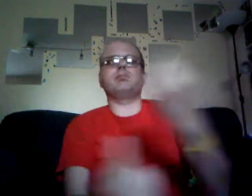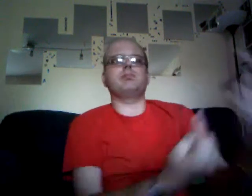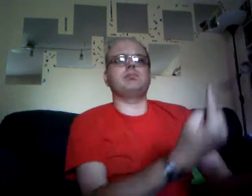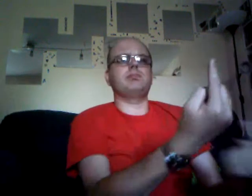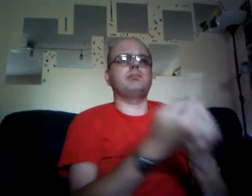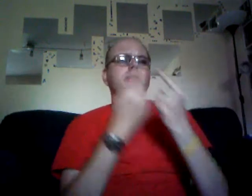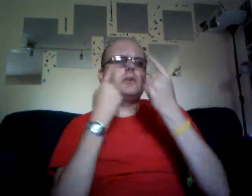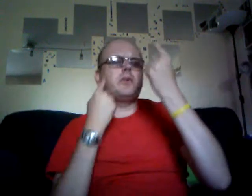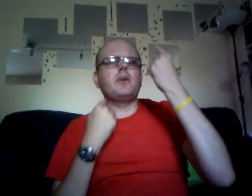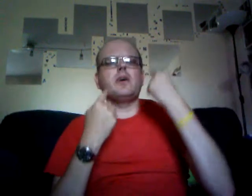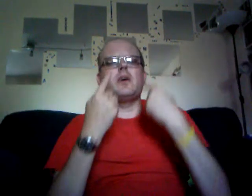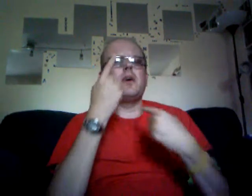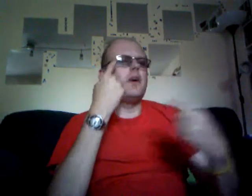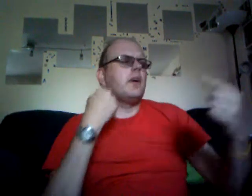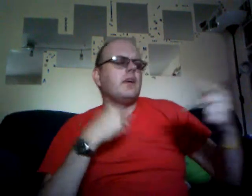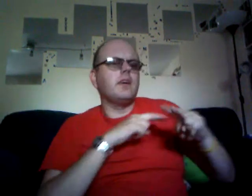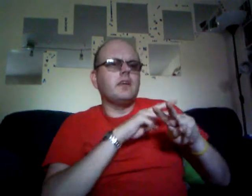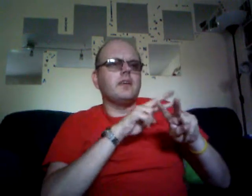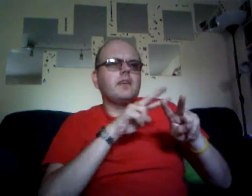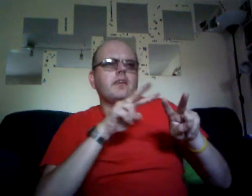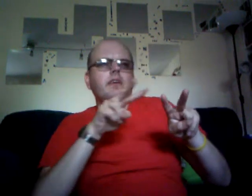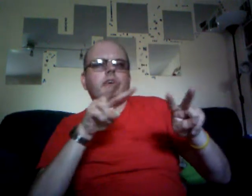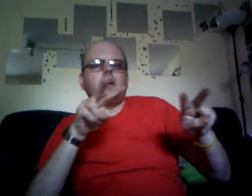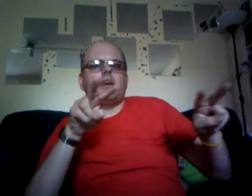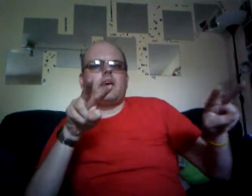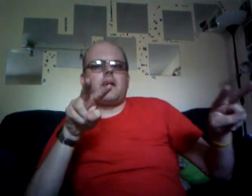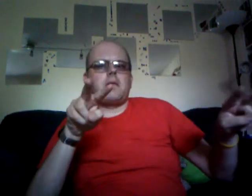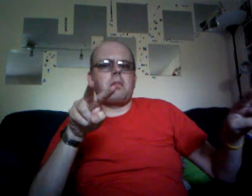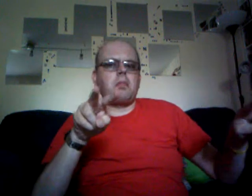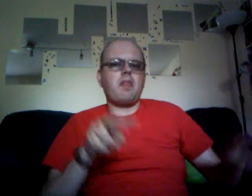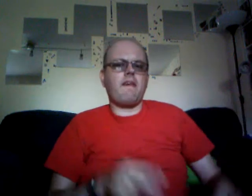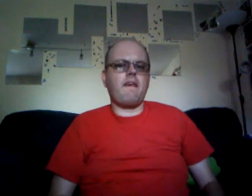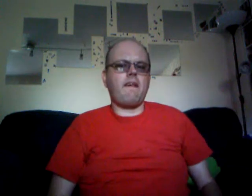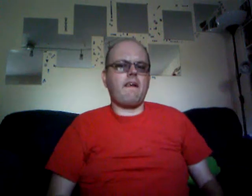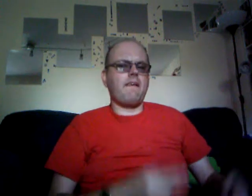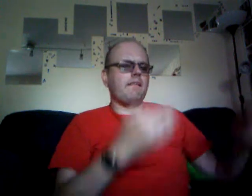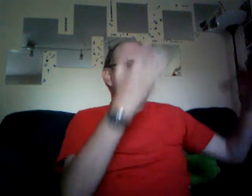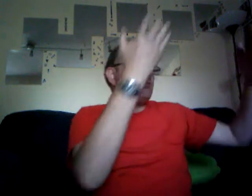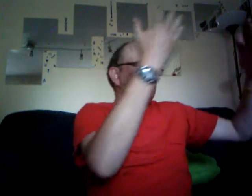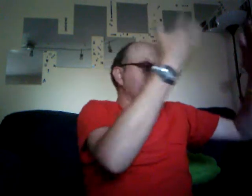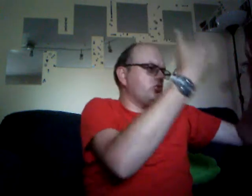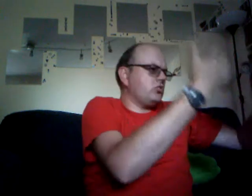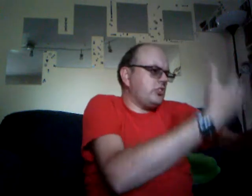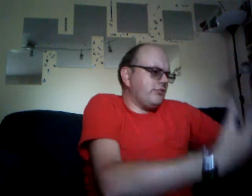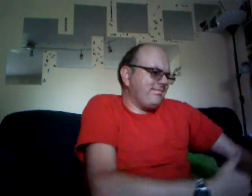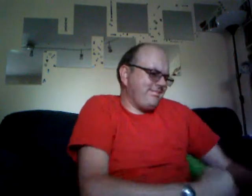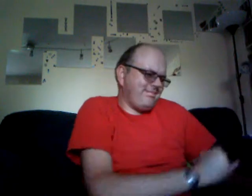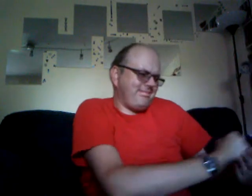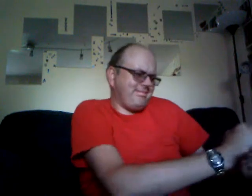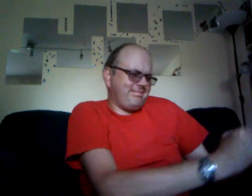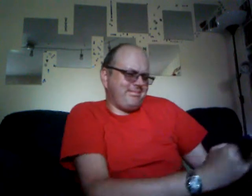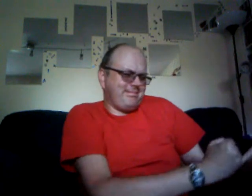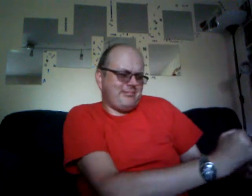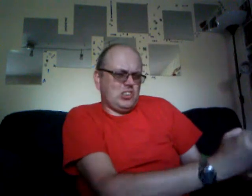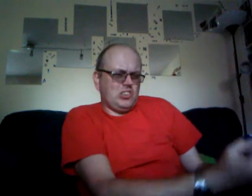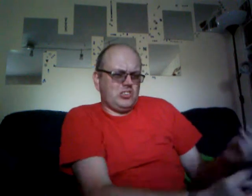heard my people cry. Oh, who dwell in dark